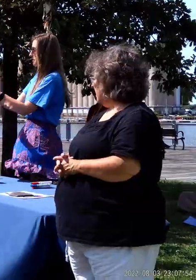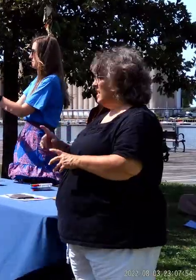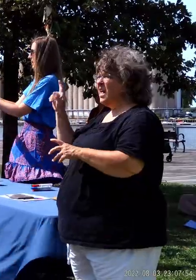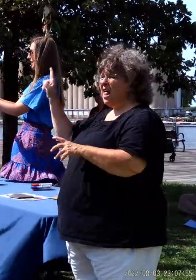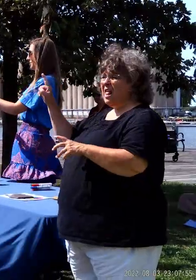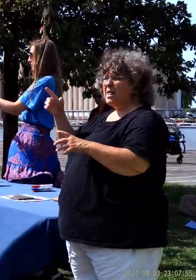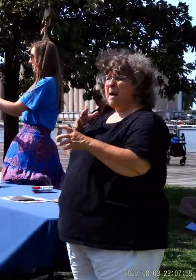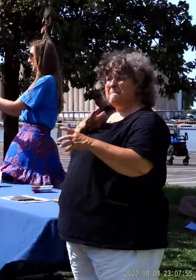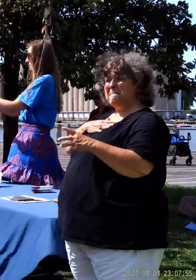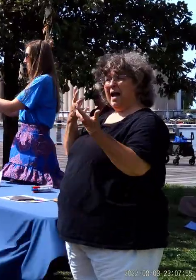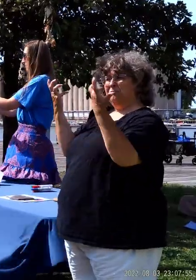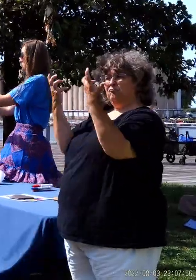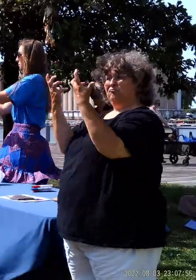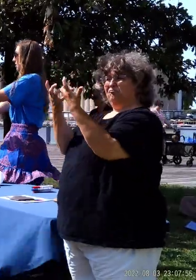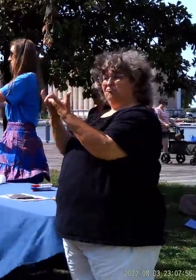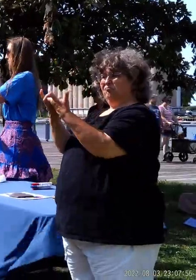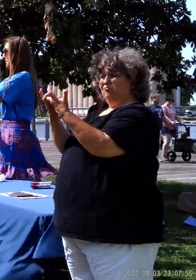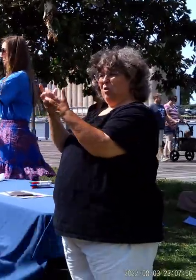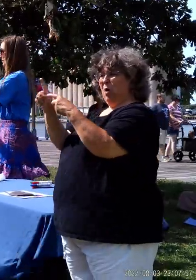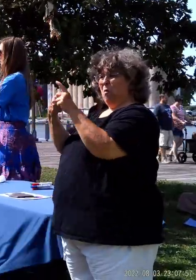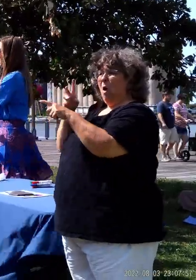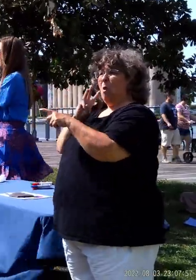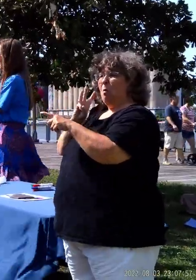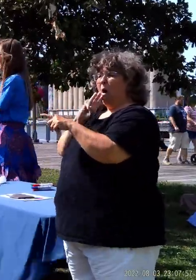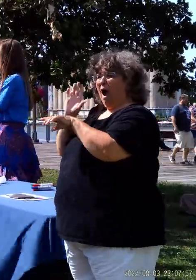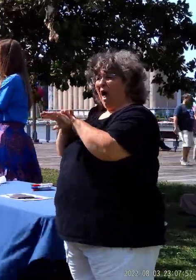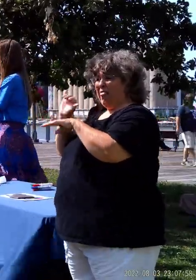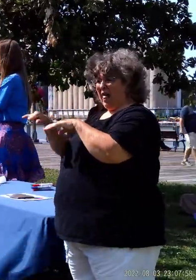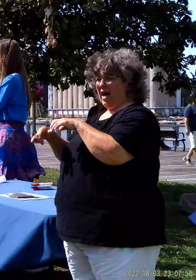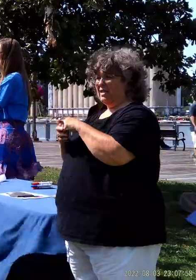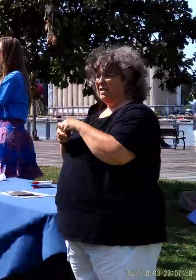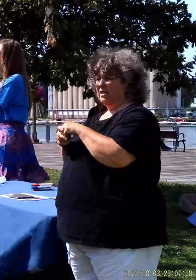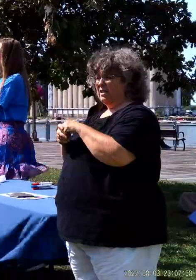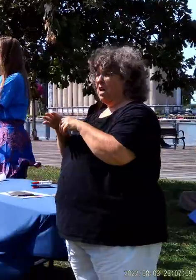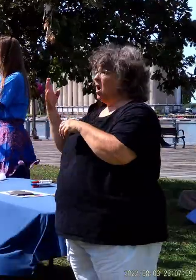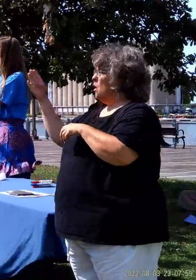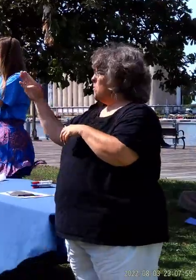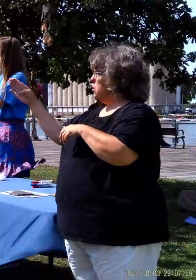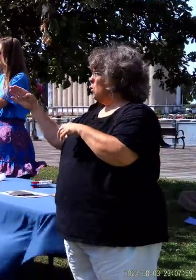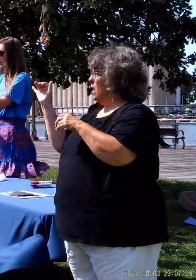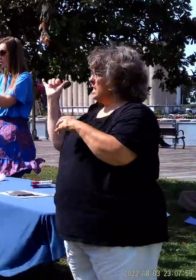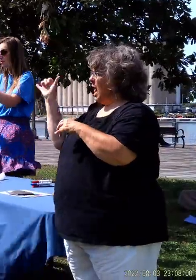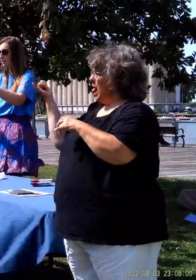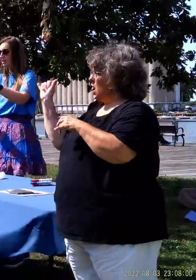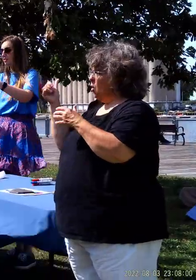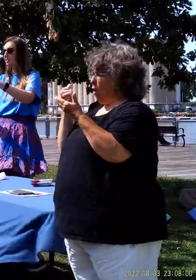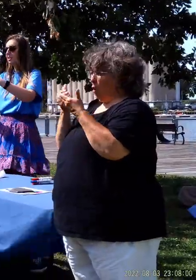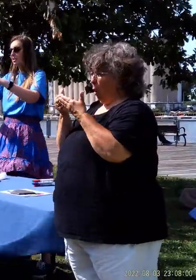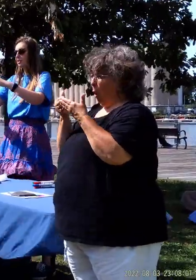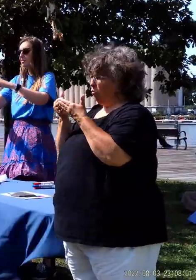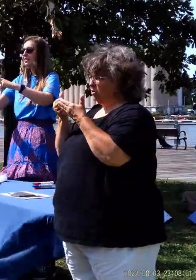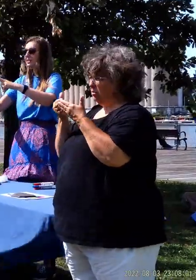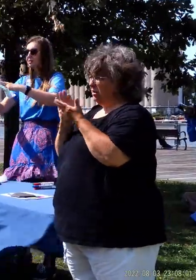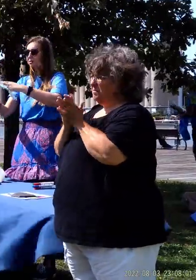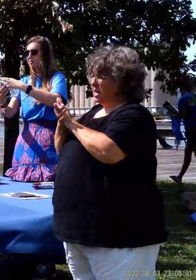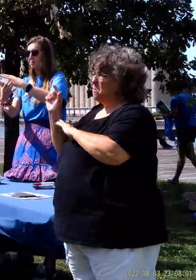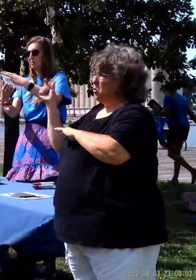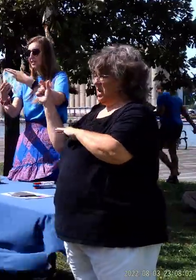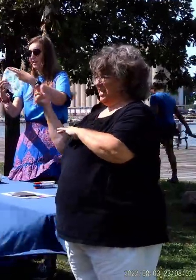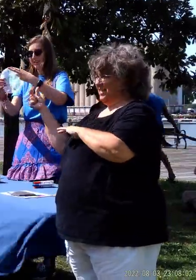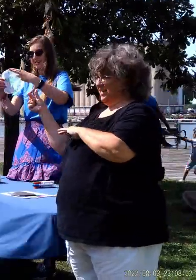This is what mine looks like when I put some water on it. So the blue and yellow that was close to each other turned